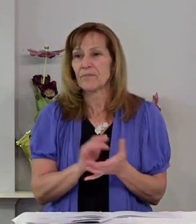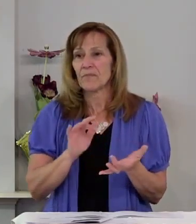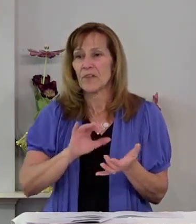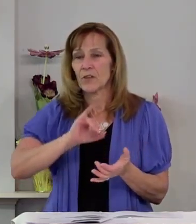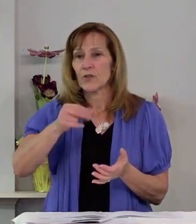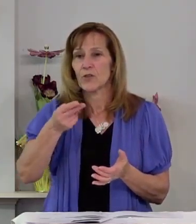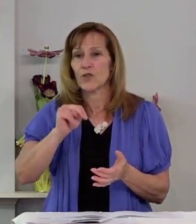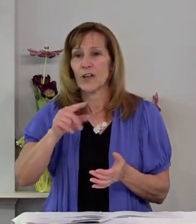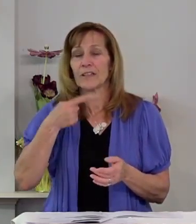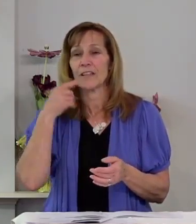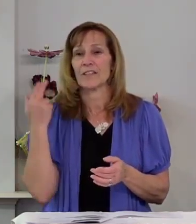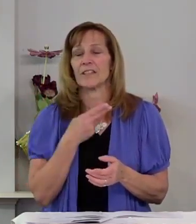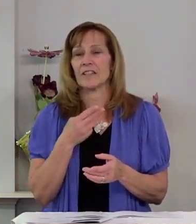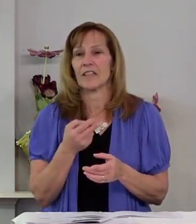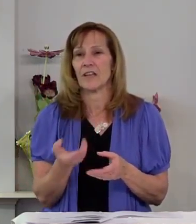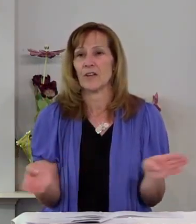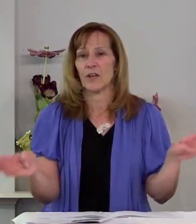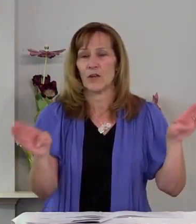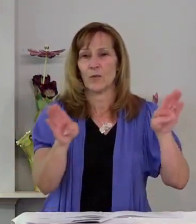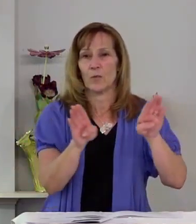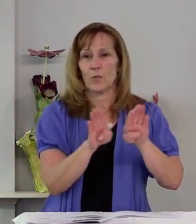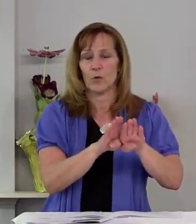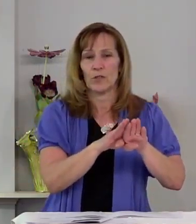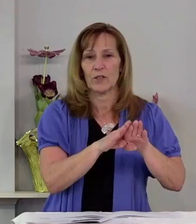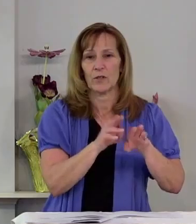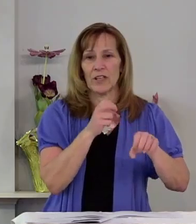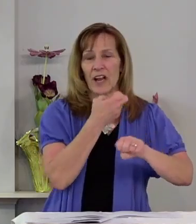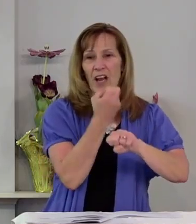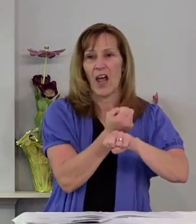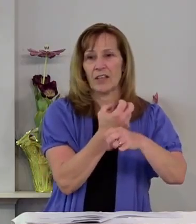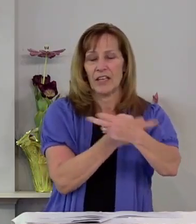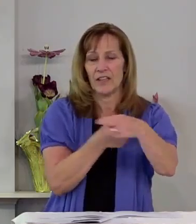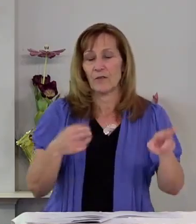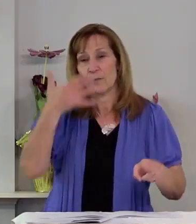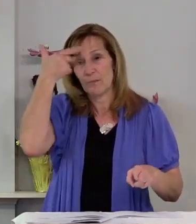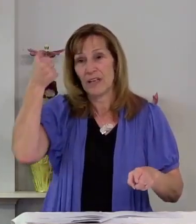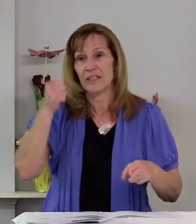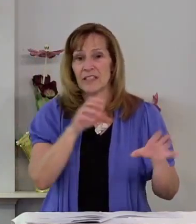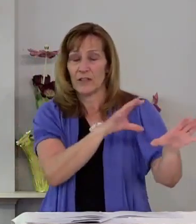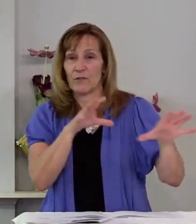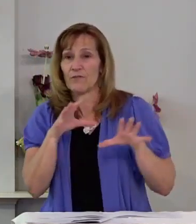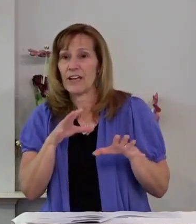John tells us they are locked in a room because they are afraid.